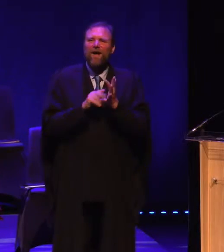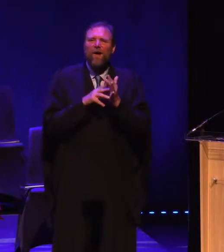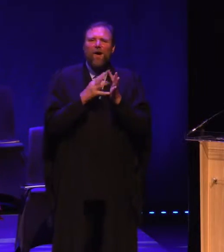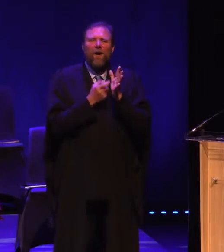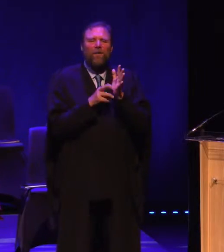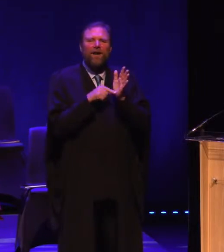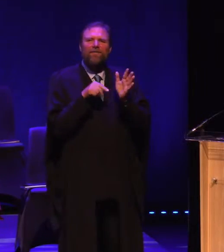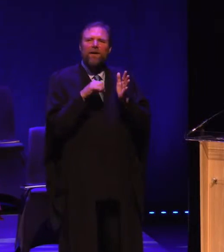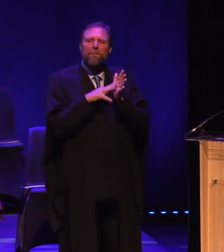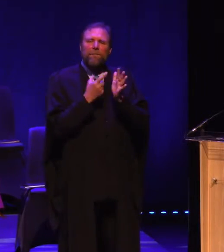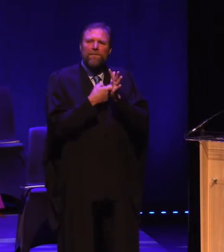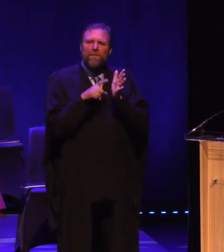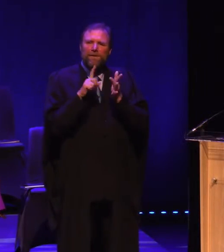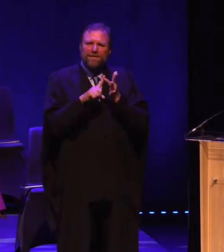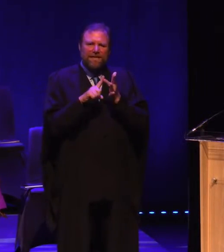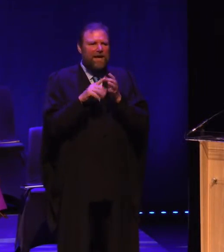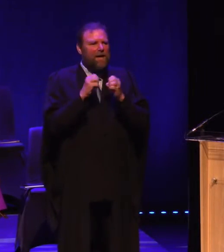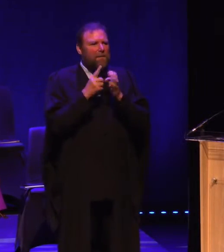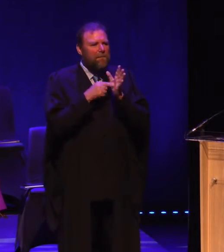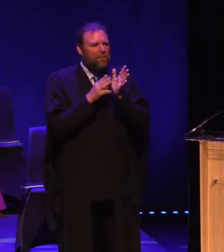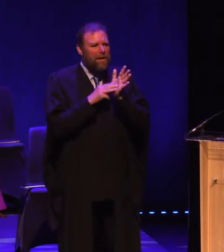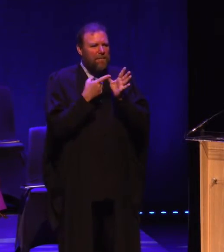Oluwanifemi Mercy Bamidele.